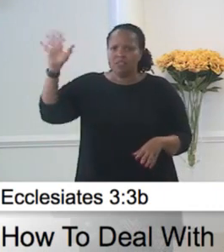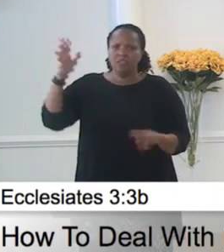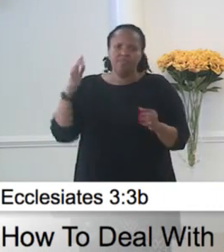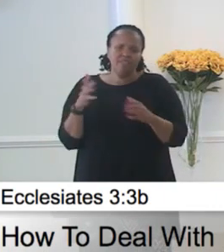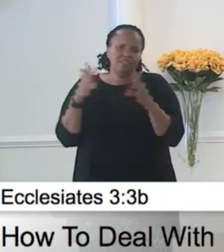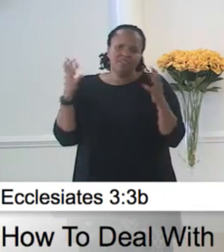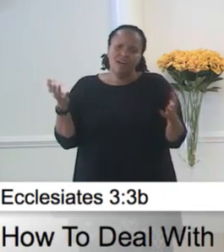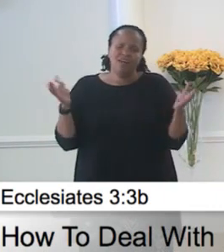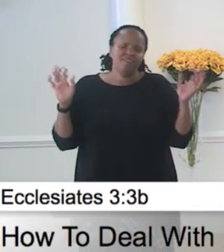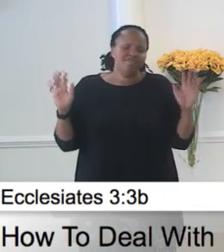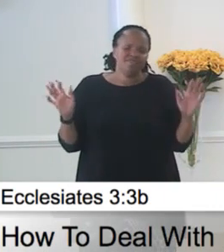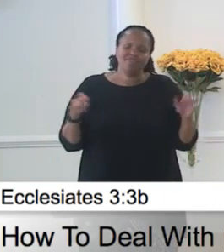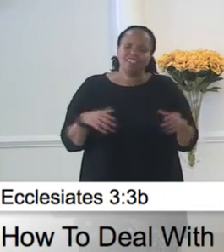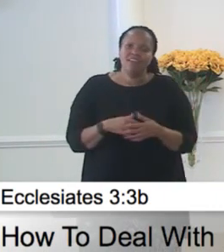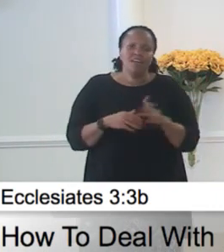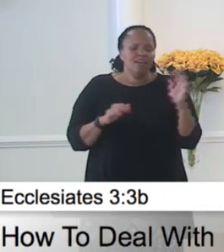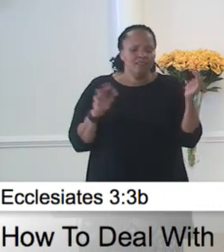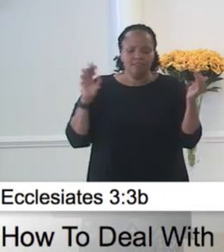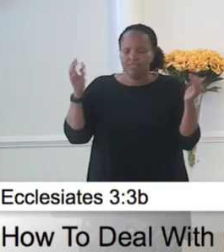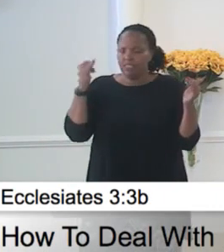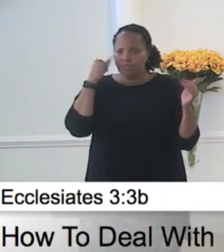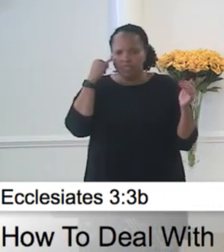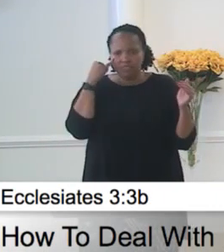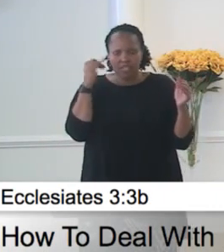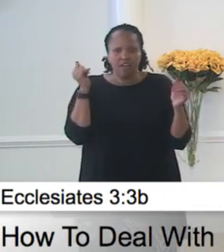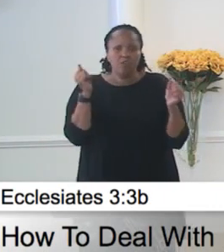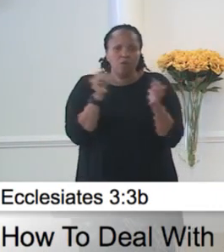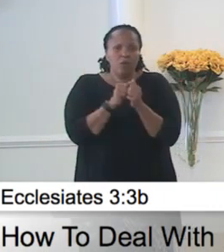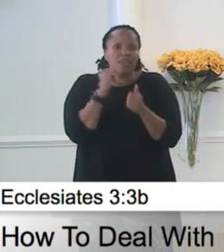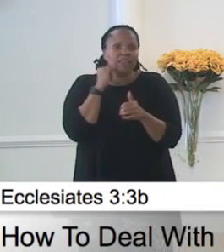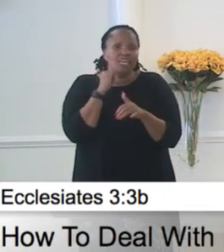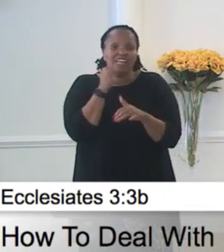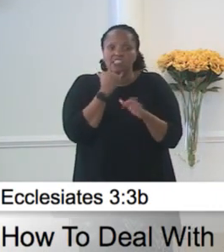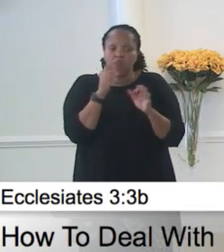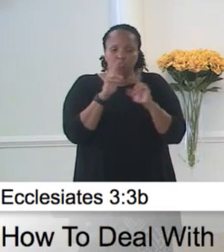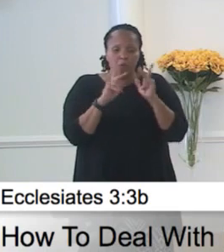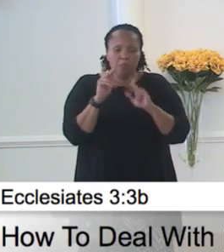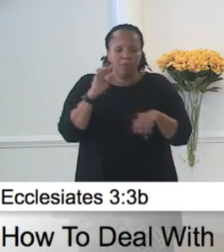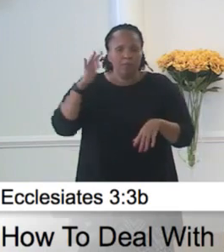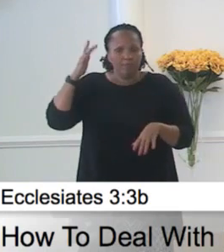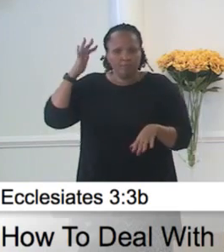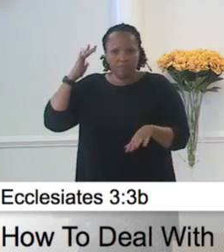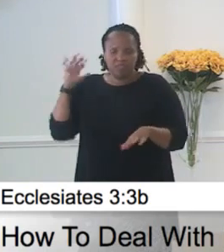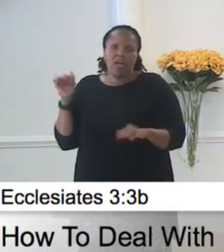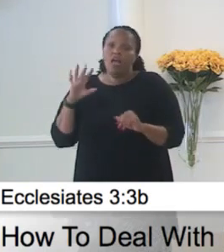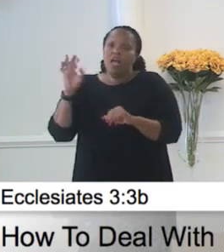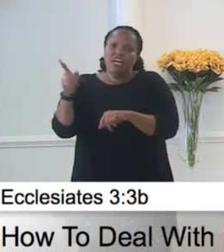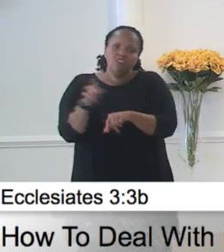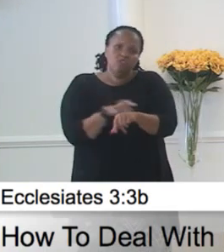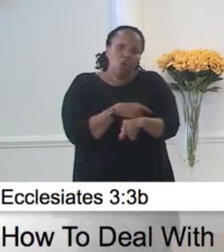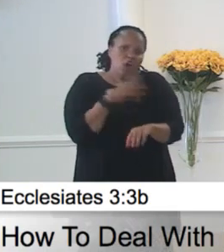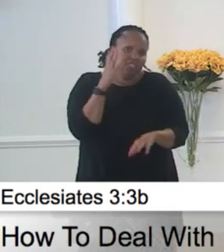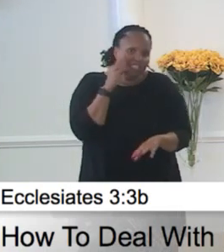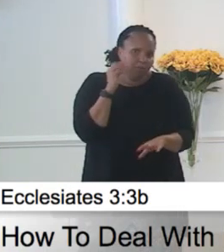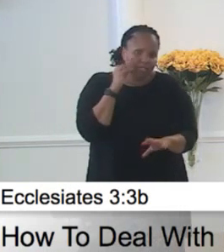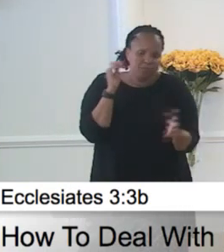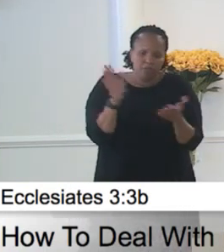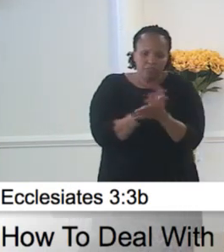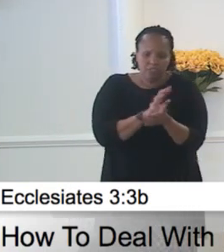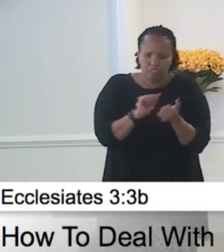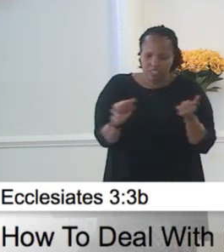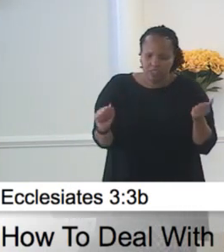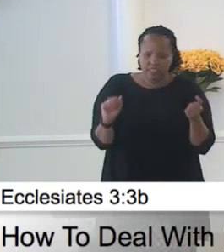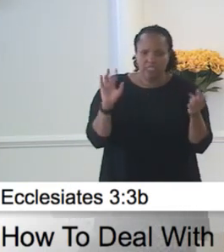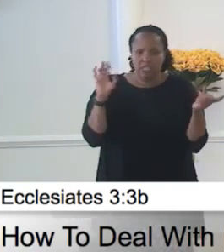it seems as if with Israel, that as long as they were going through the devastating